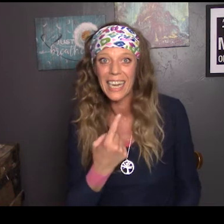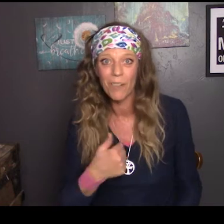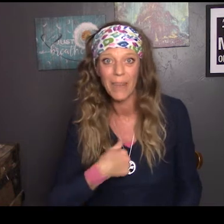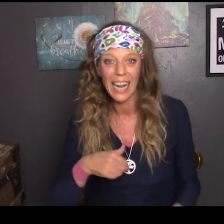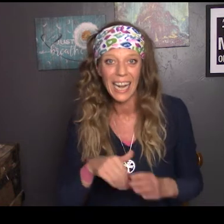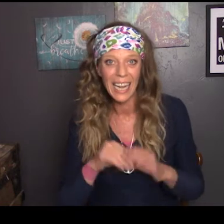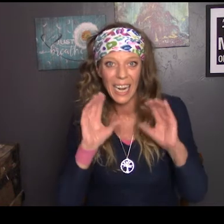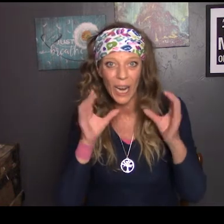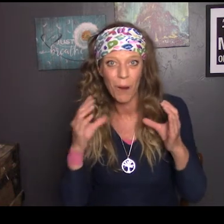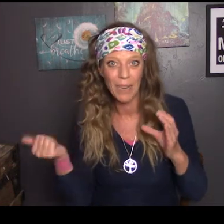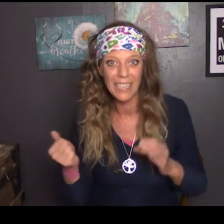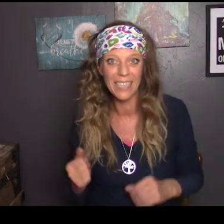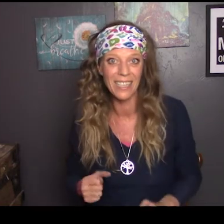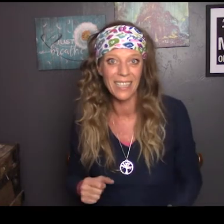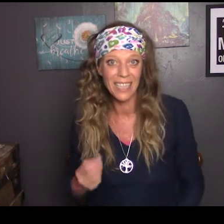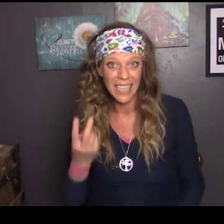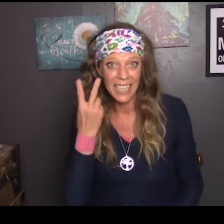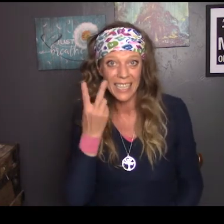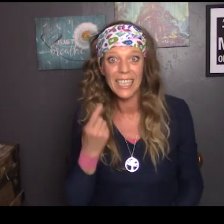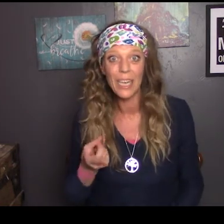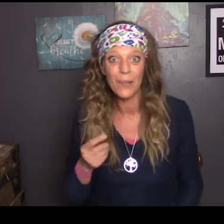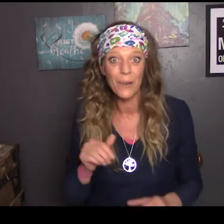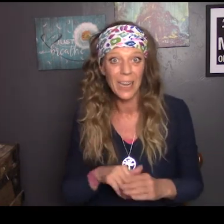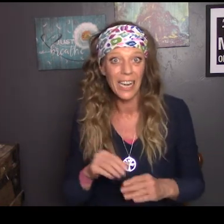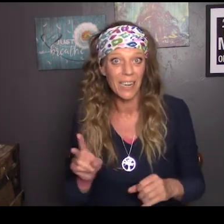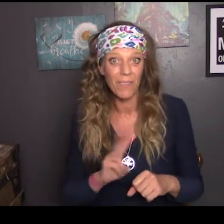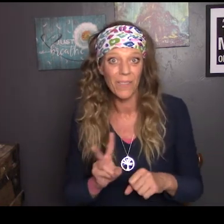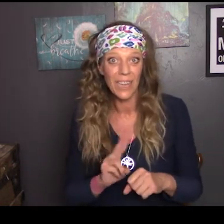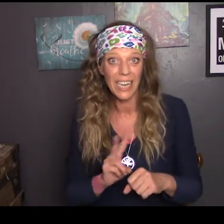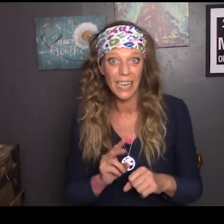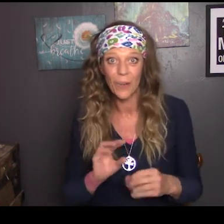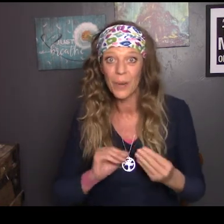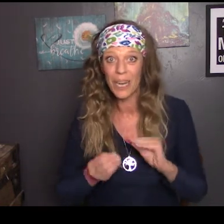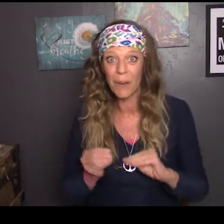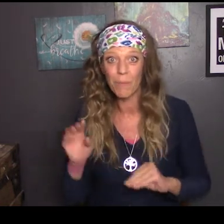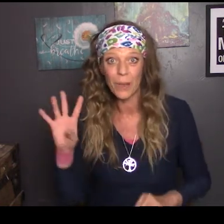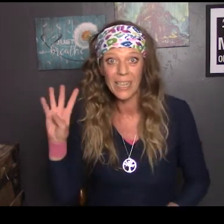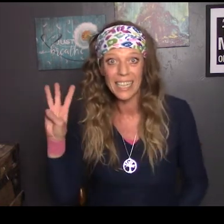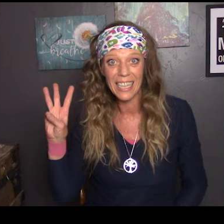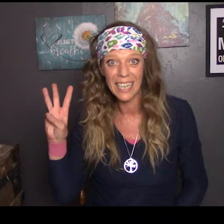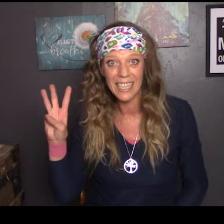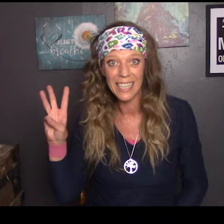Tell me in comments. See you in video number 6.